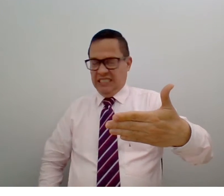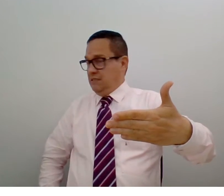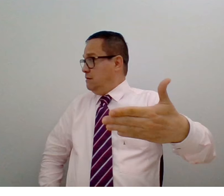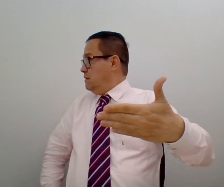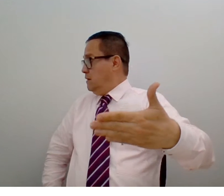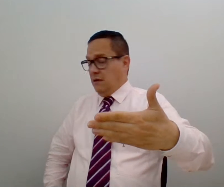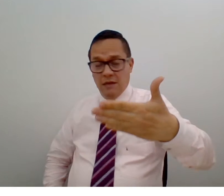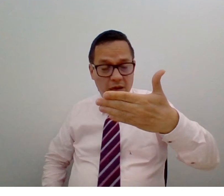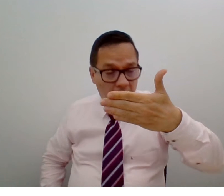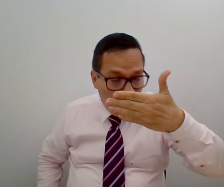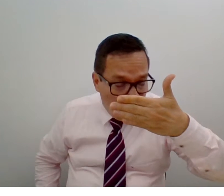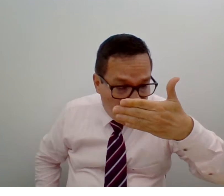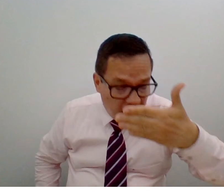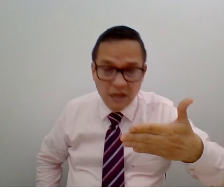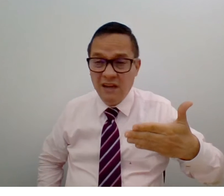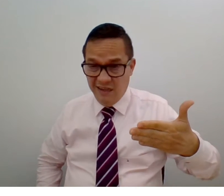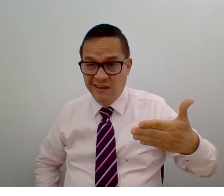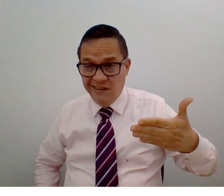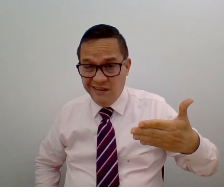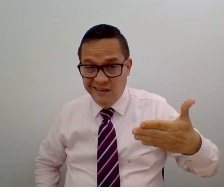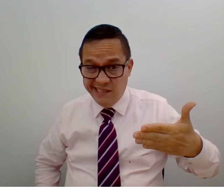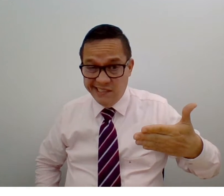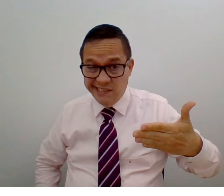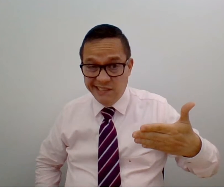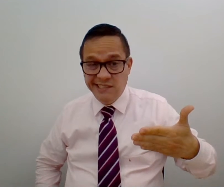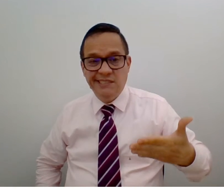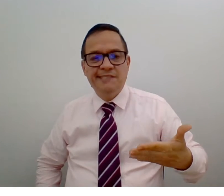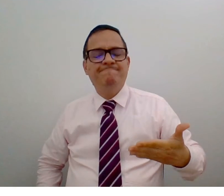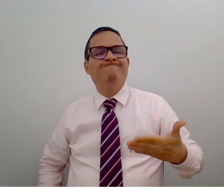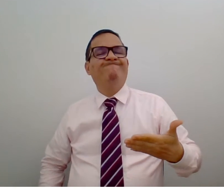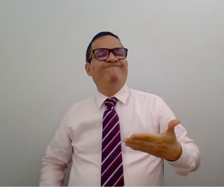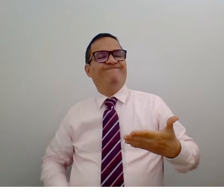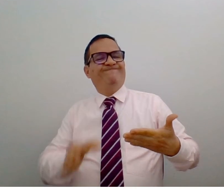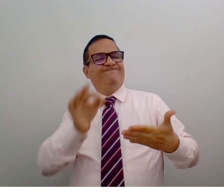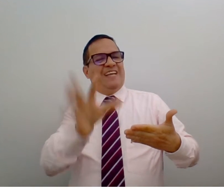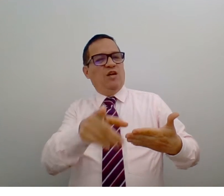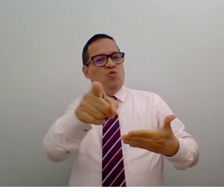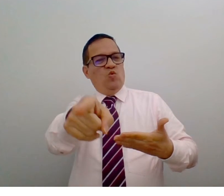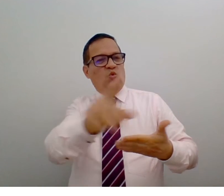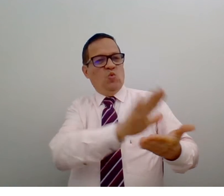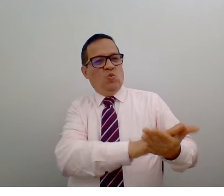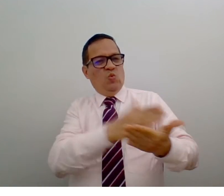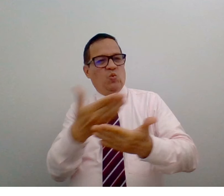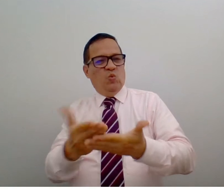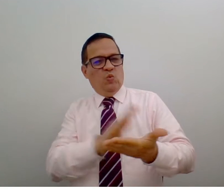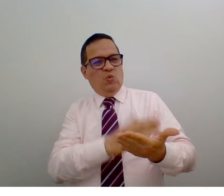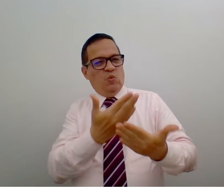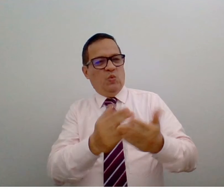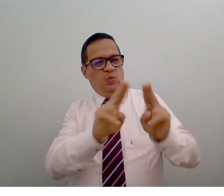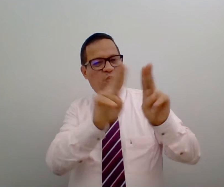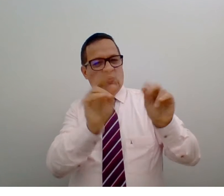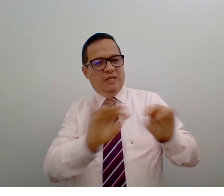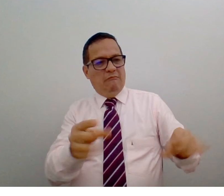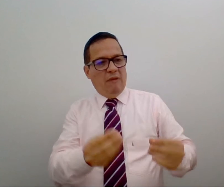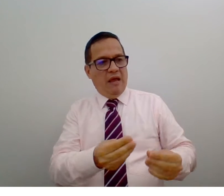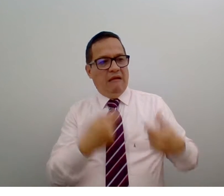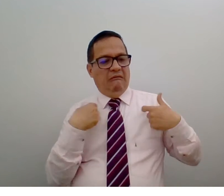confused. It is very evident the use of online translators in the